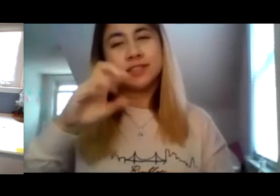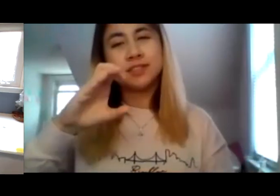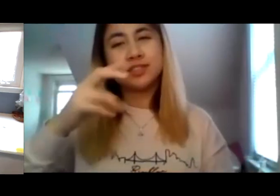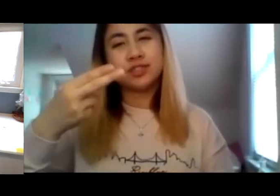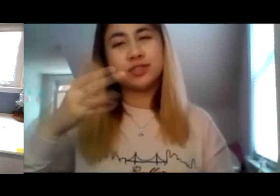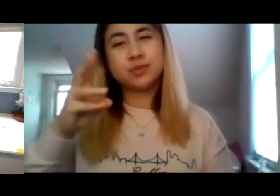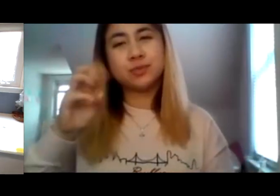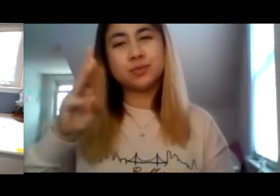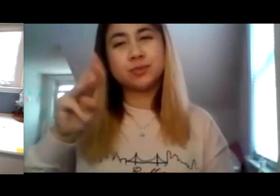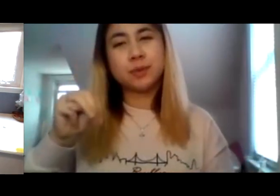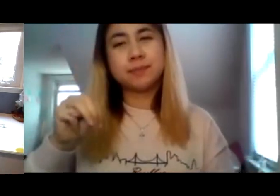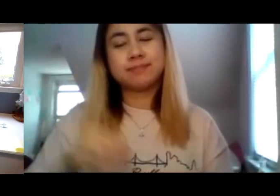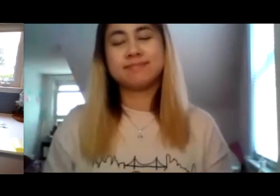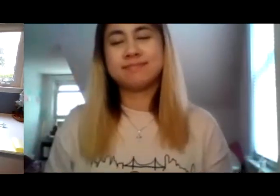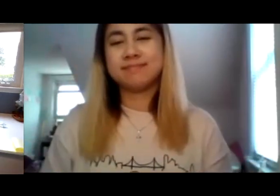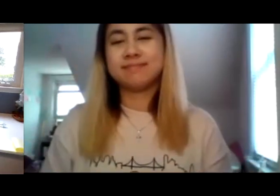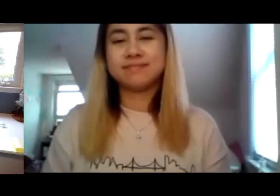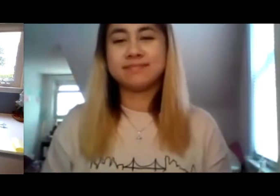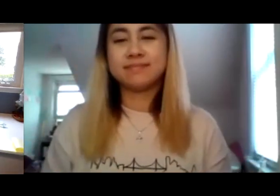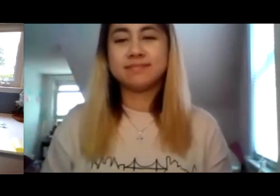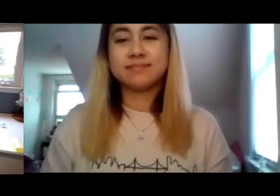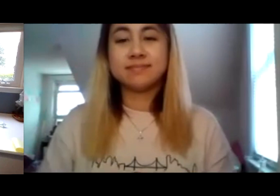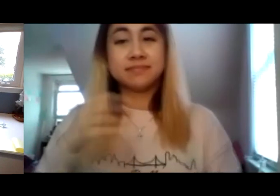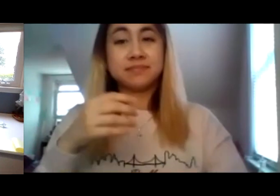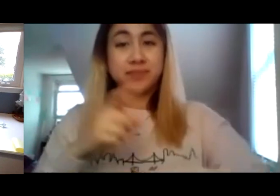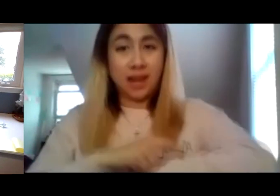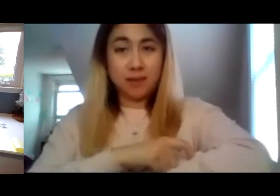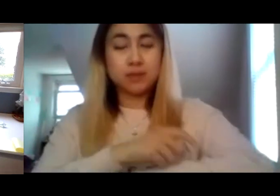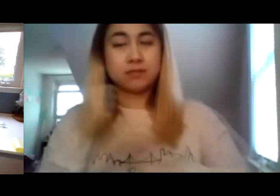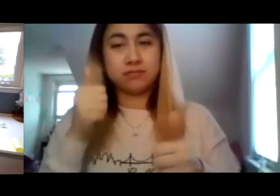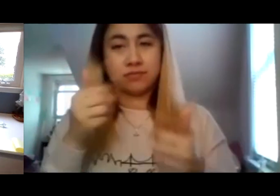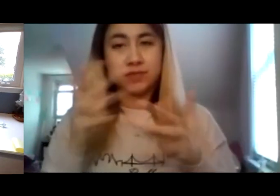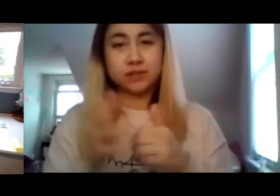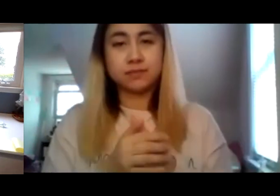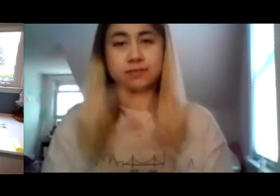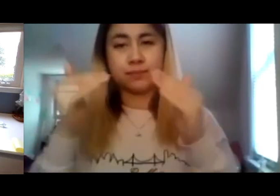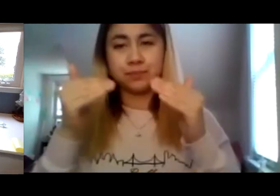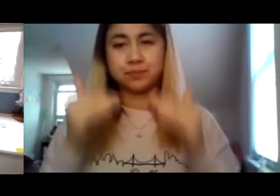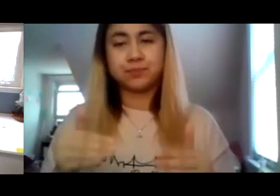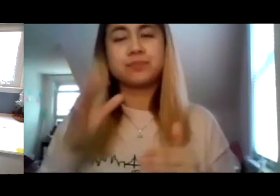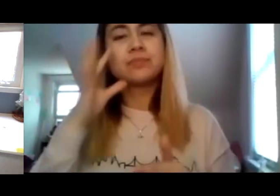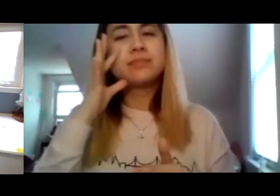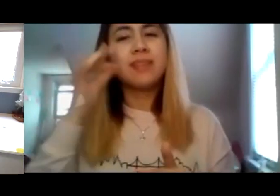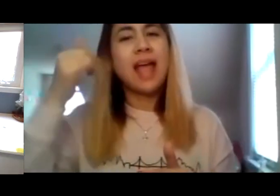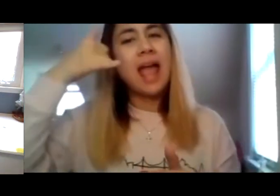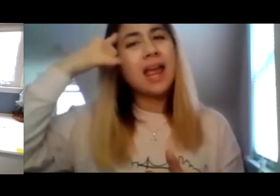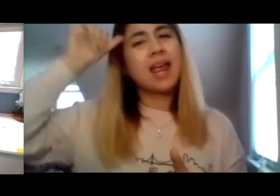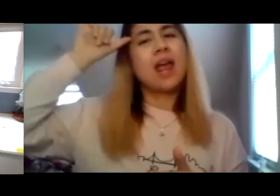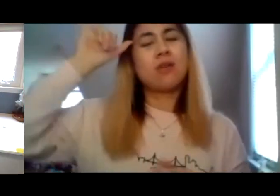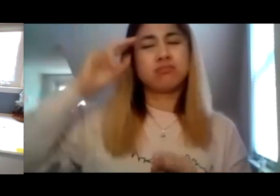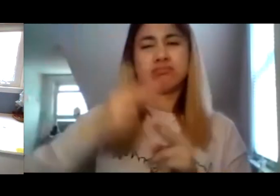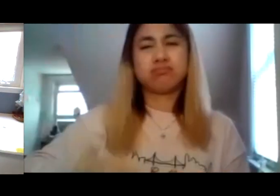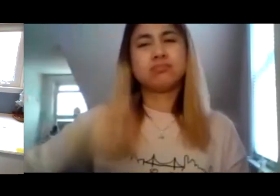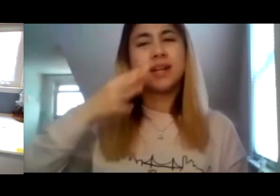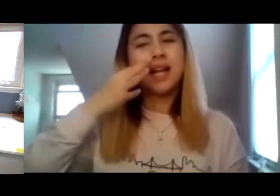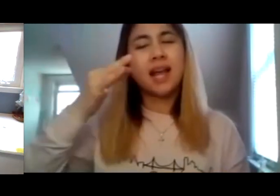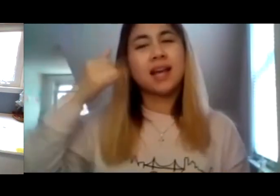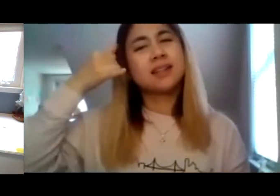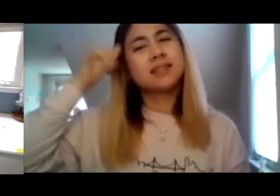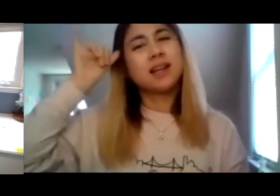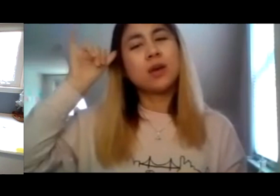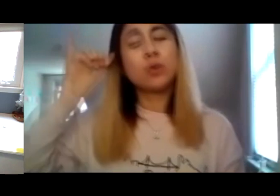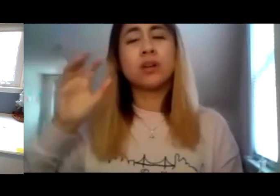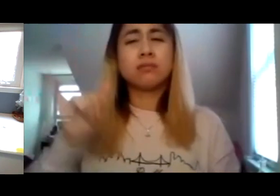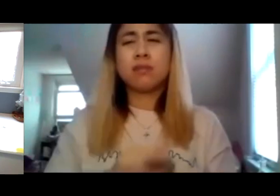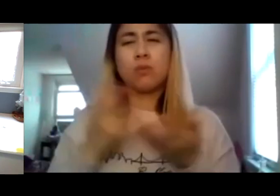All right, good job. So a caterpillar. Then we move to our cat-cow. So our cat-cow is a breathing